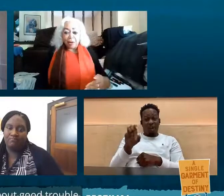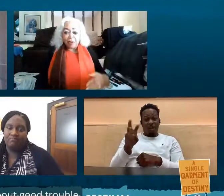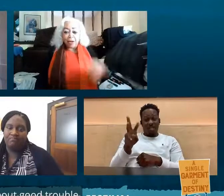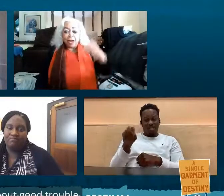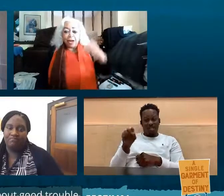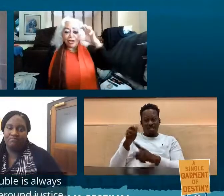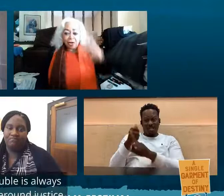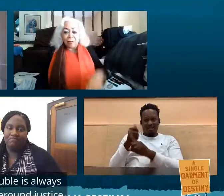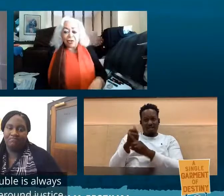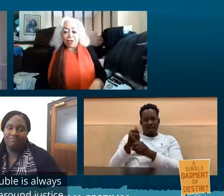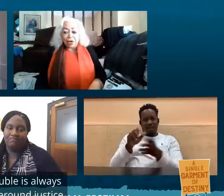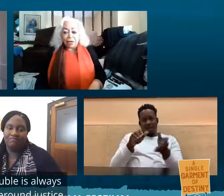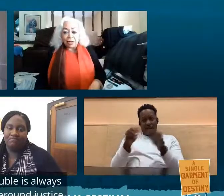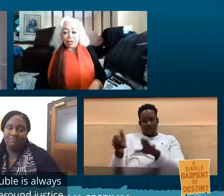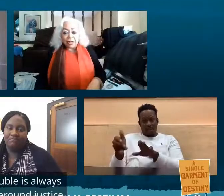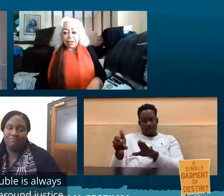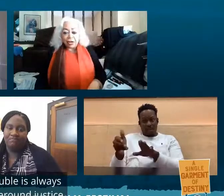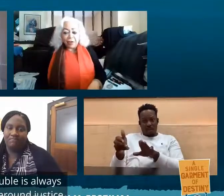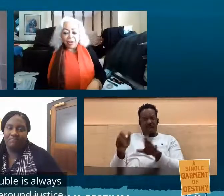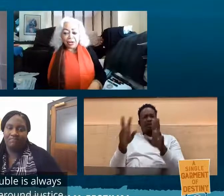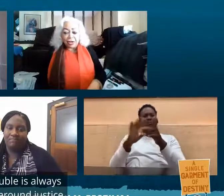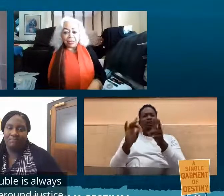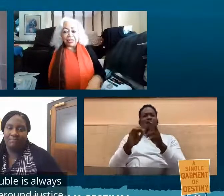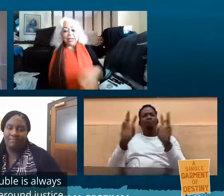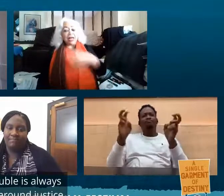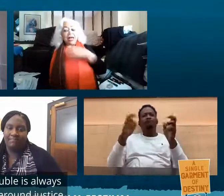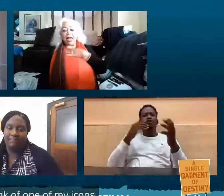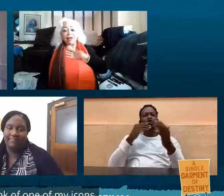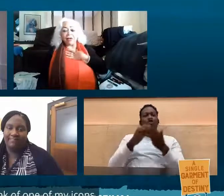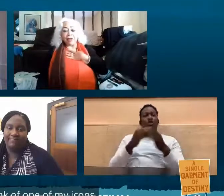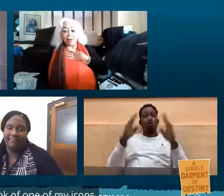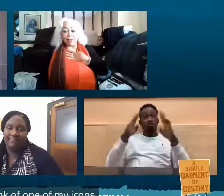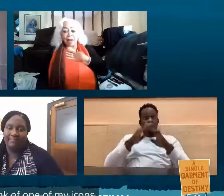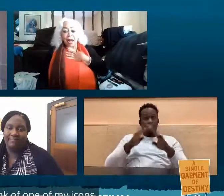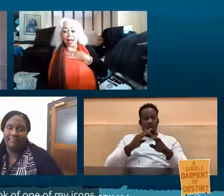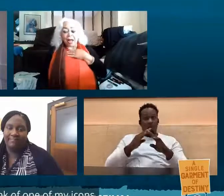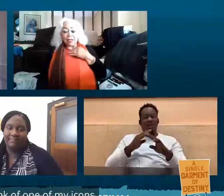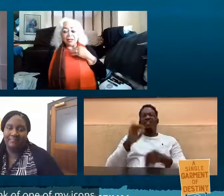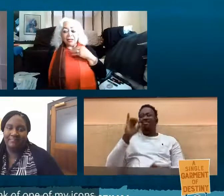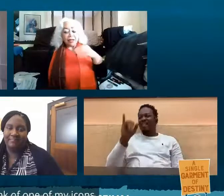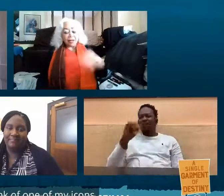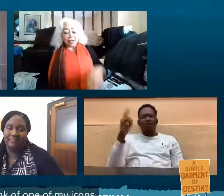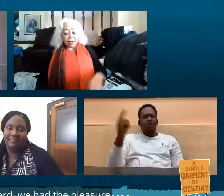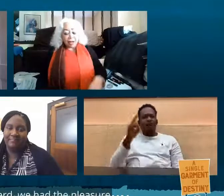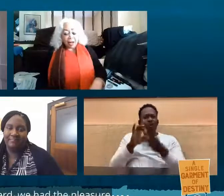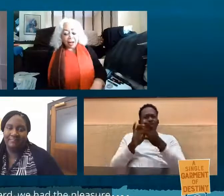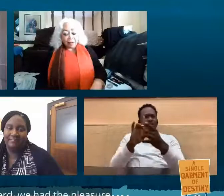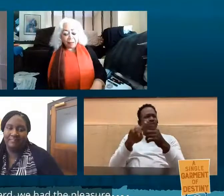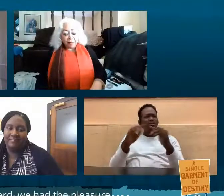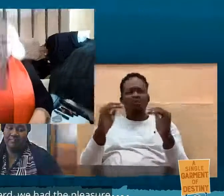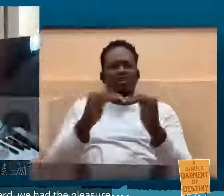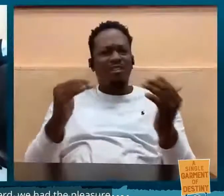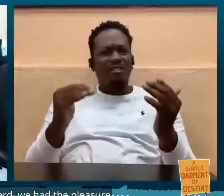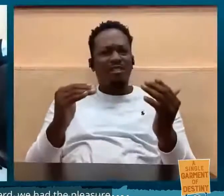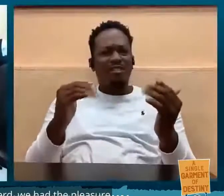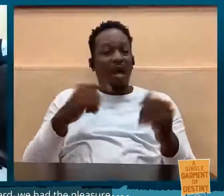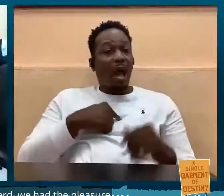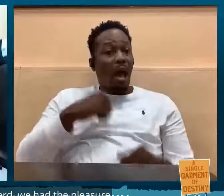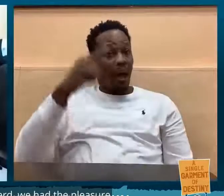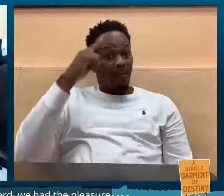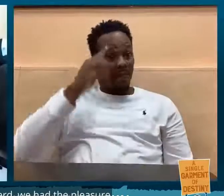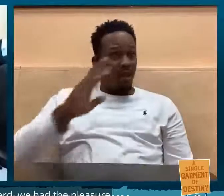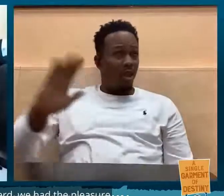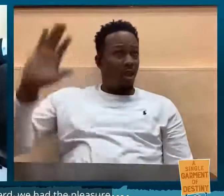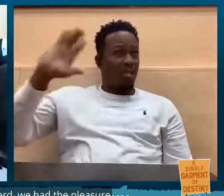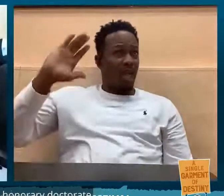talked about good trouble. Good trouble is always centered around justice. And I have to think of one of my icons. When I was